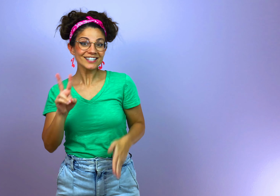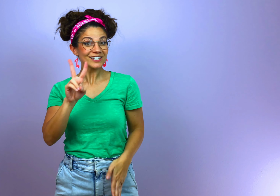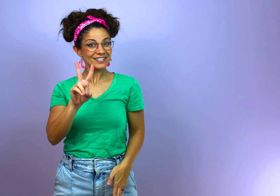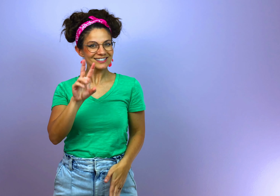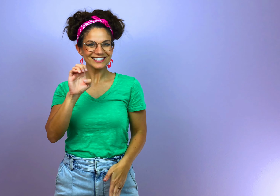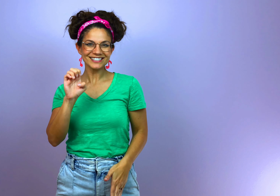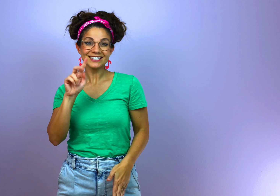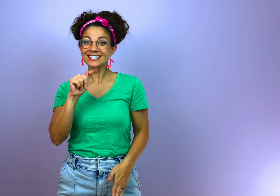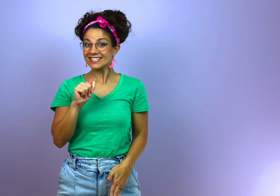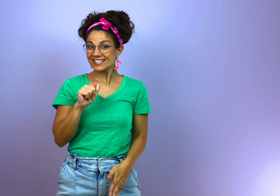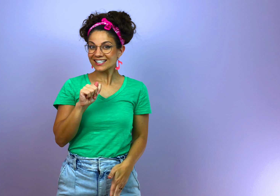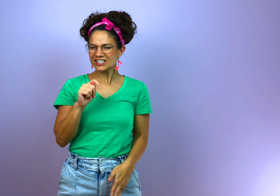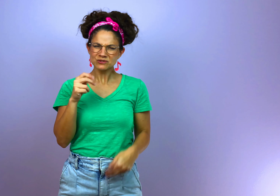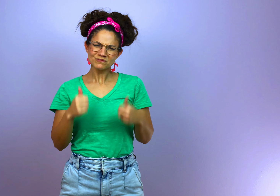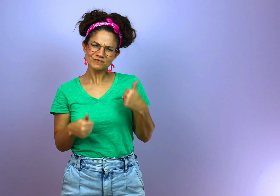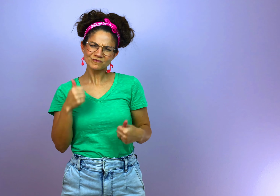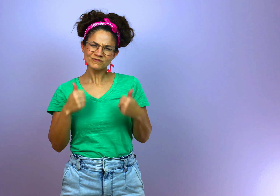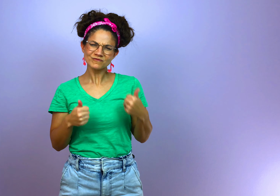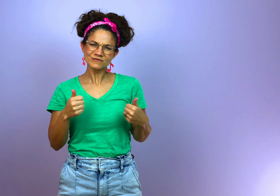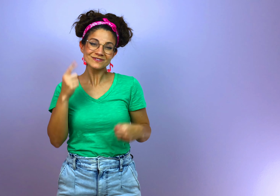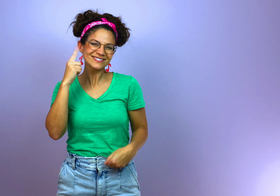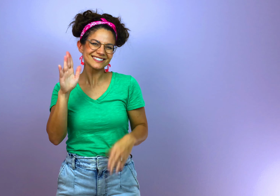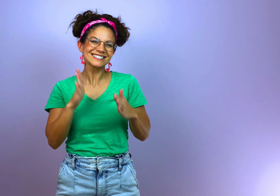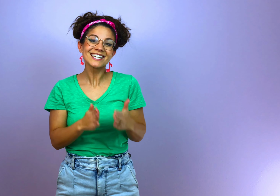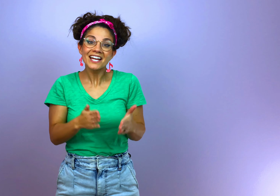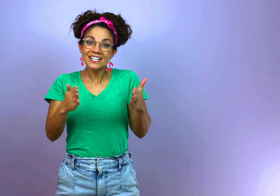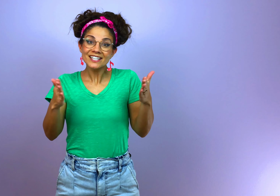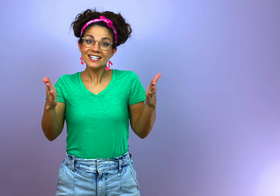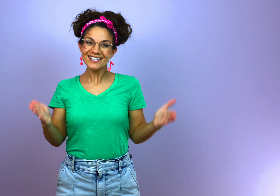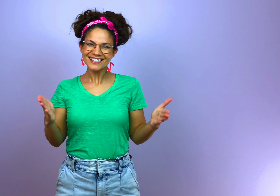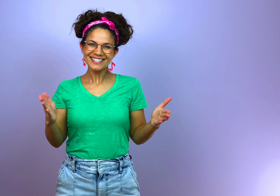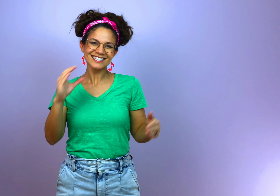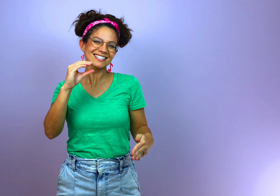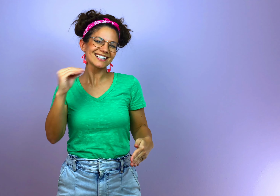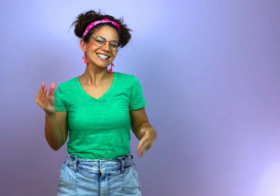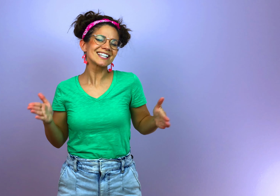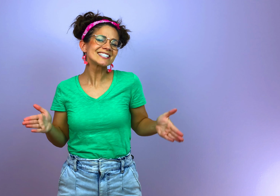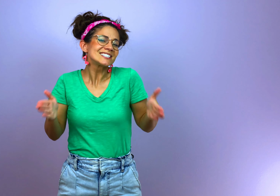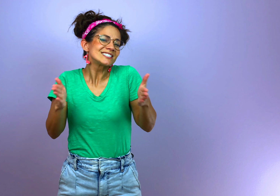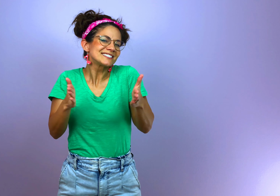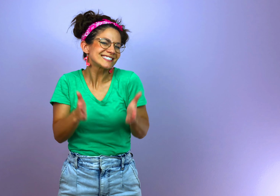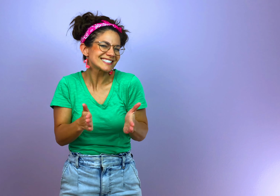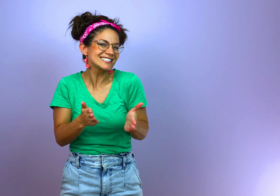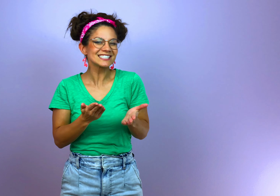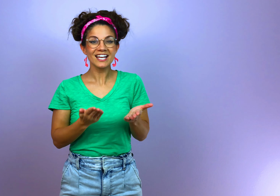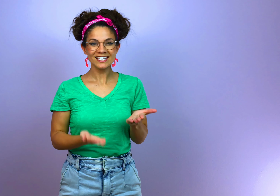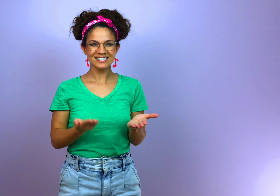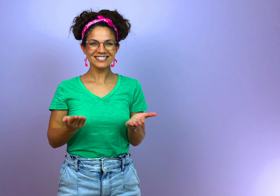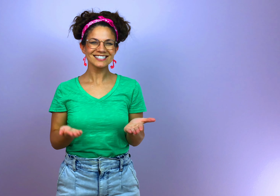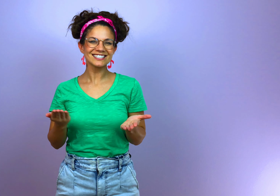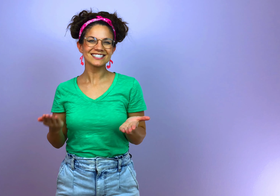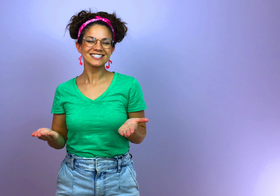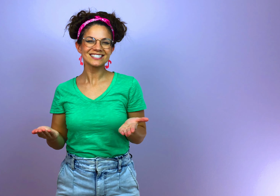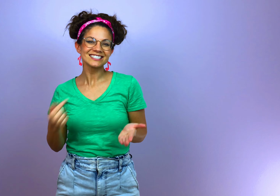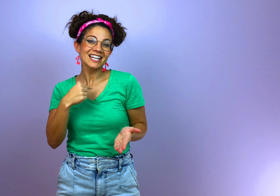or take care of puppies for the greatest to the smallest of things.